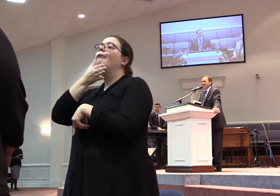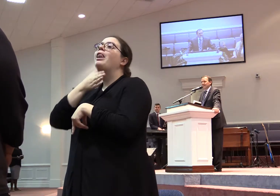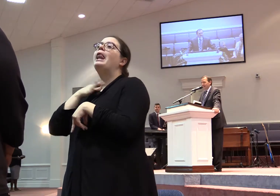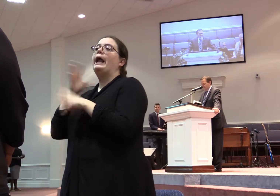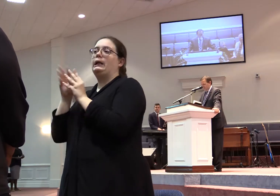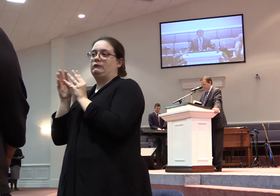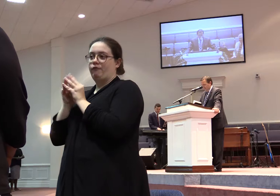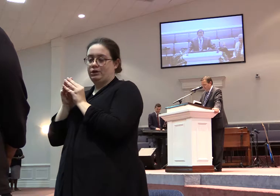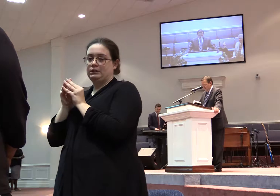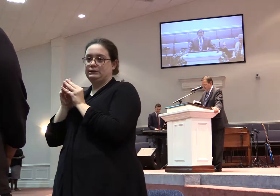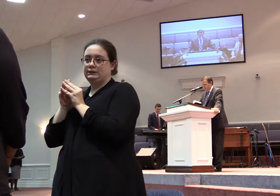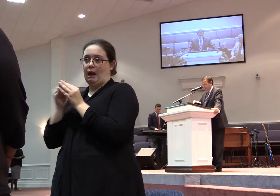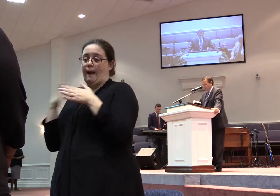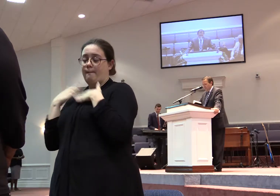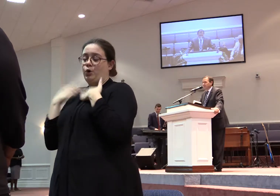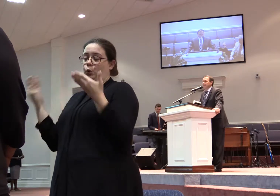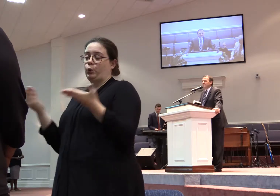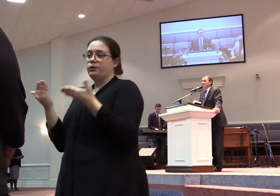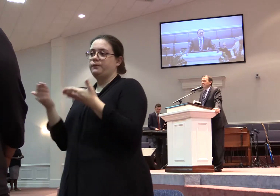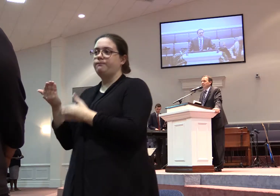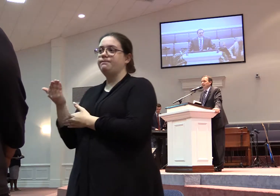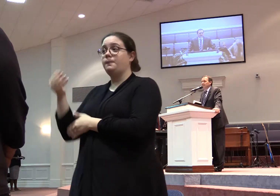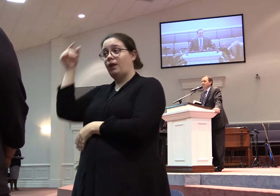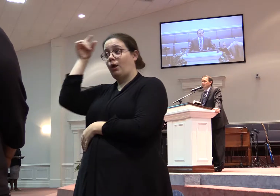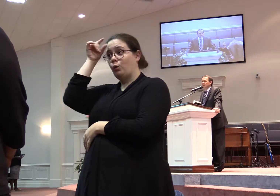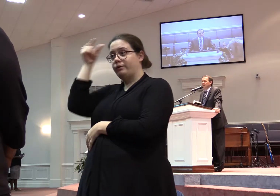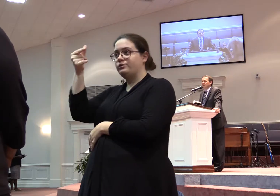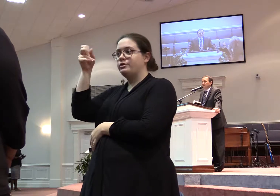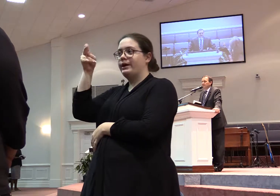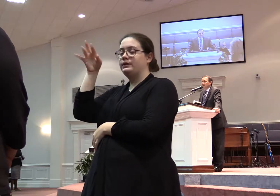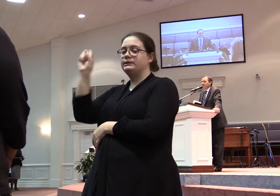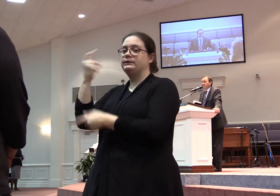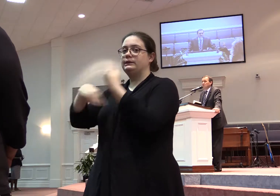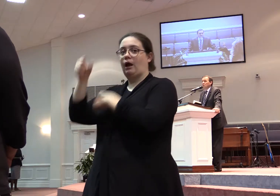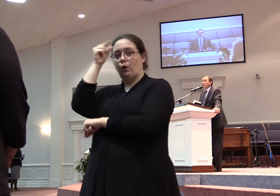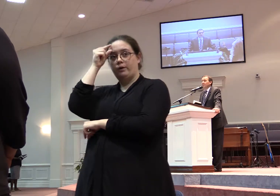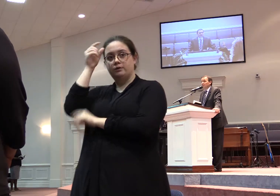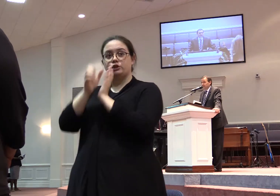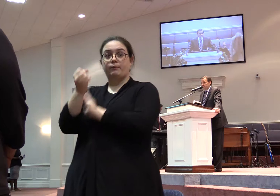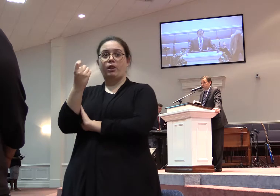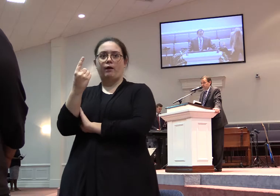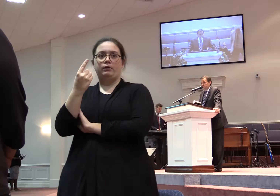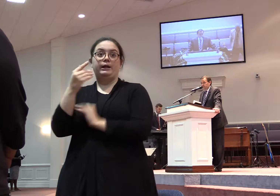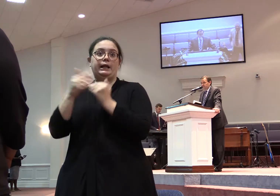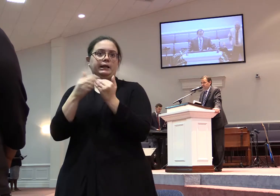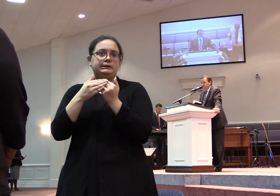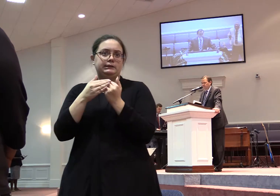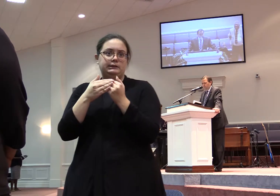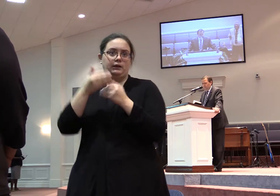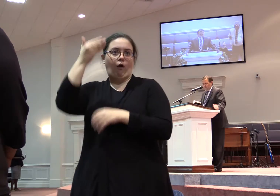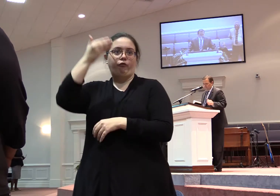We're glad to have you in the house of the Lord. Genesis chapter 11 will make it easy for you. That's toward the front.